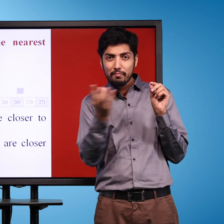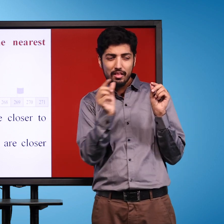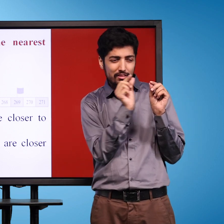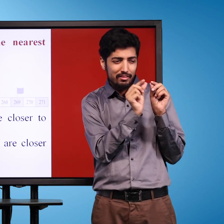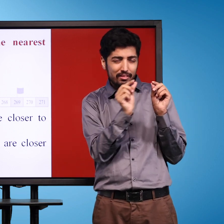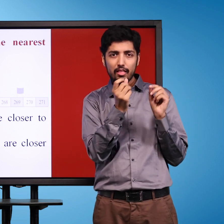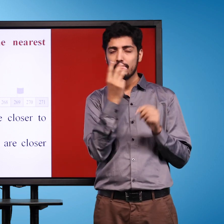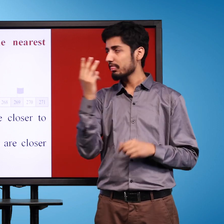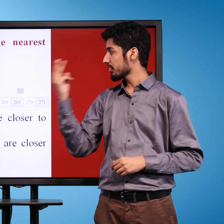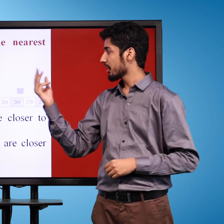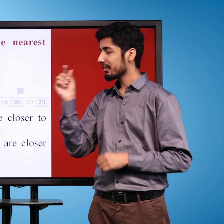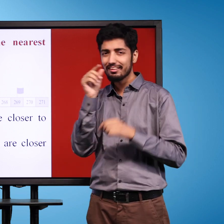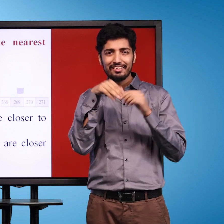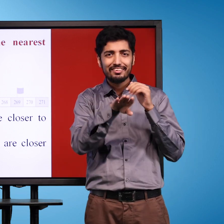colored flags on some of the numbers.